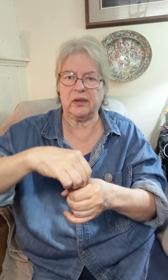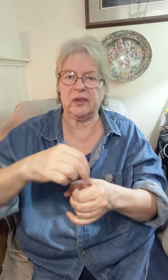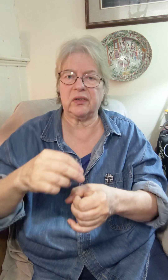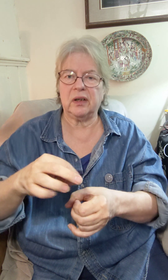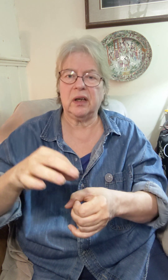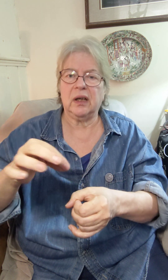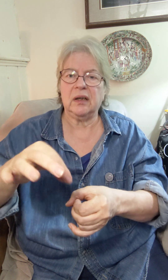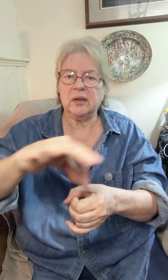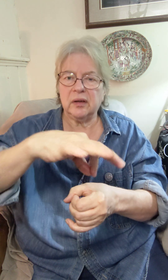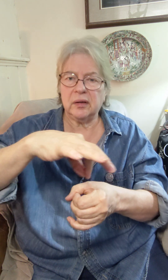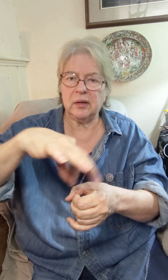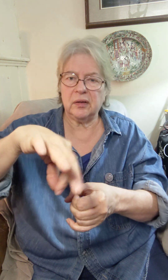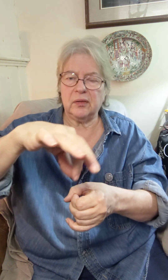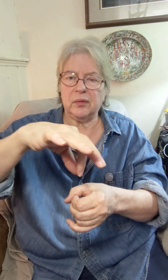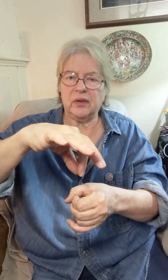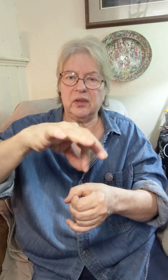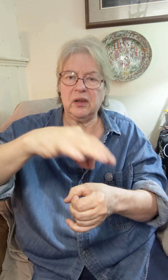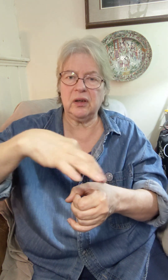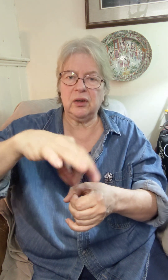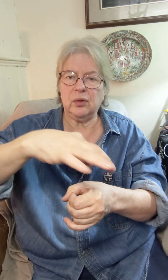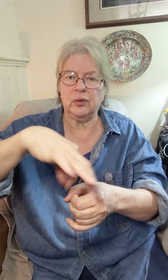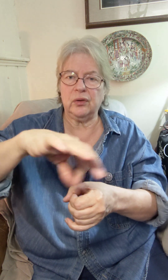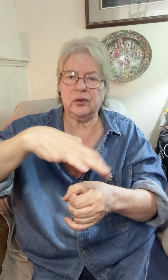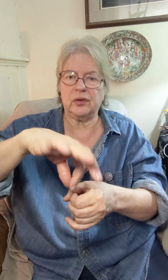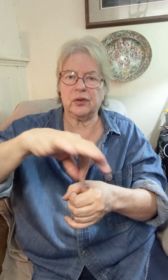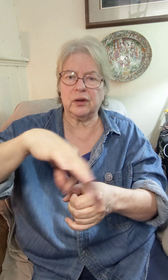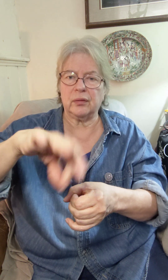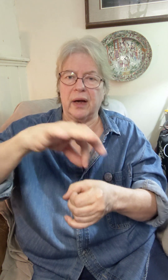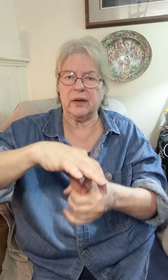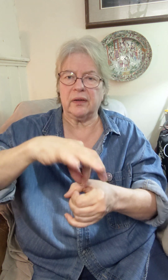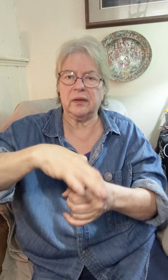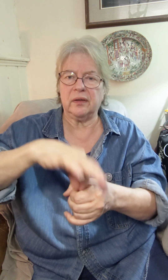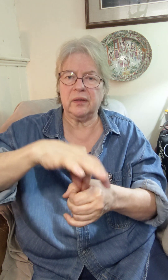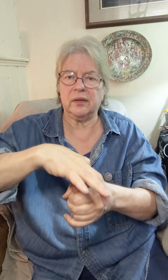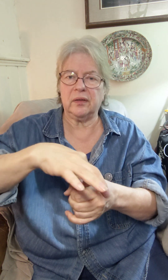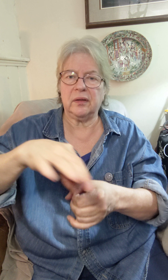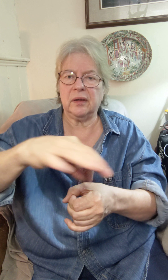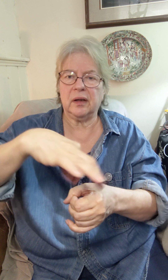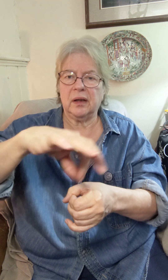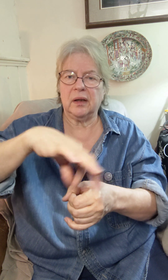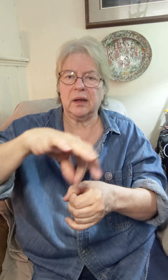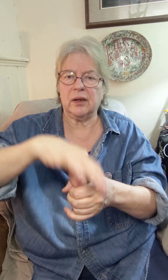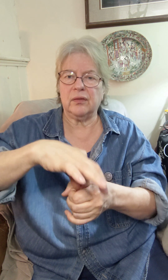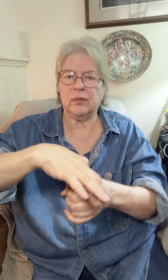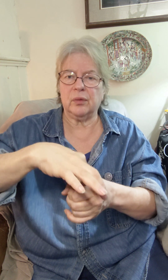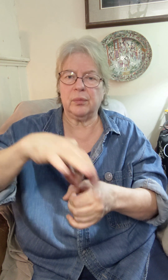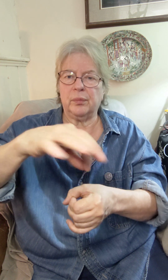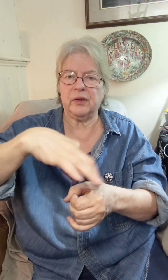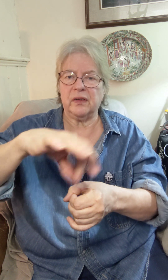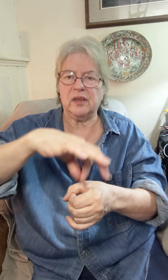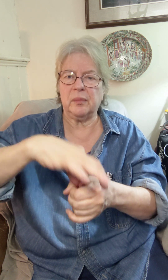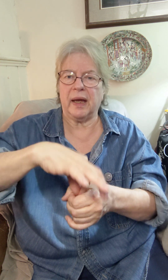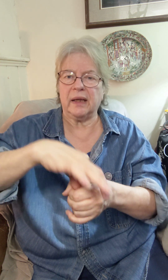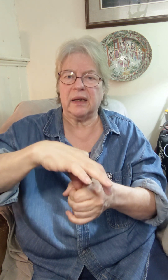this. With tea, you circle it around and like you're putting the tea bag in and